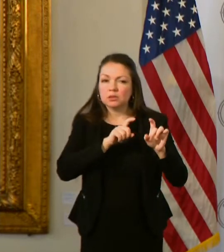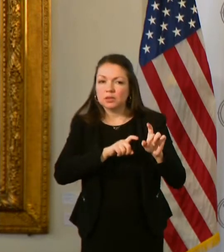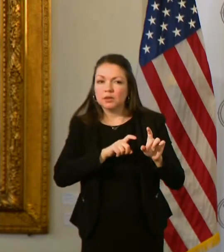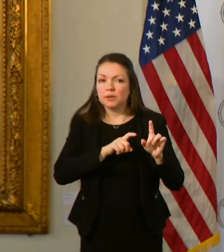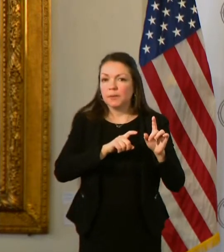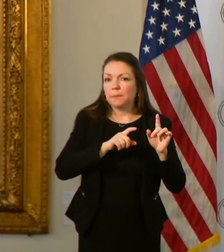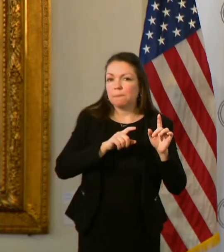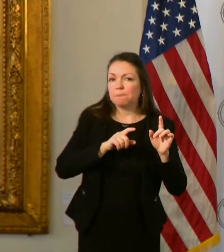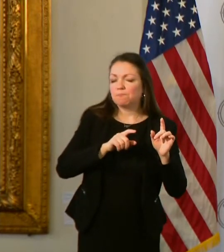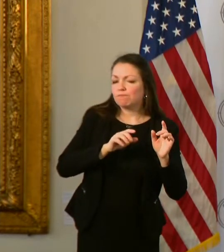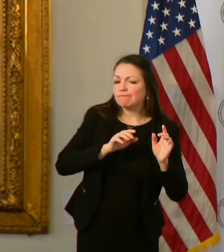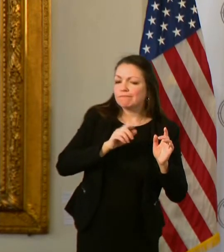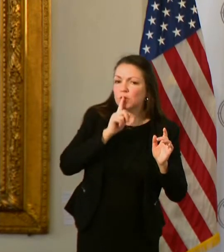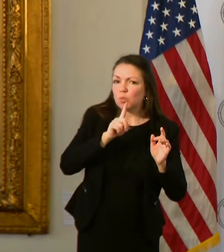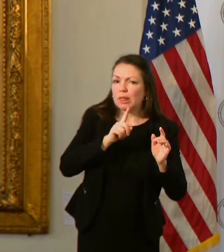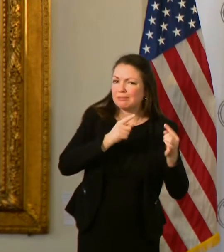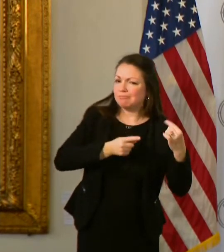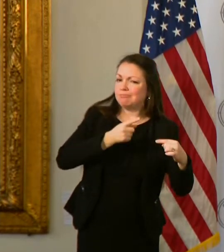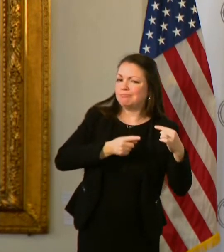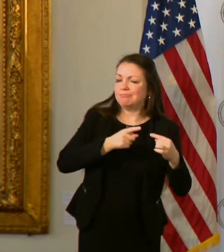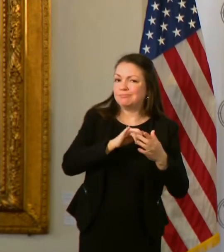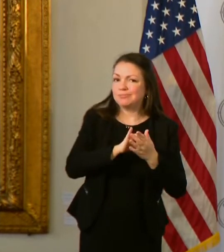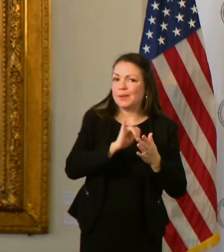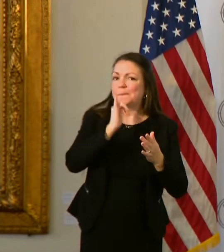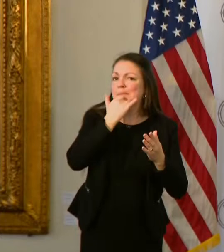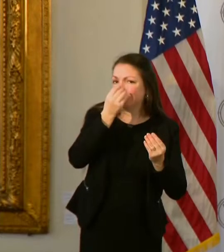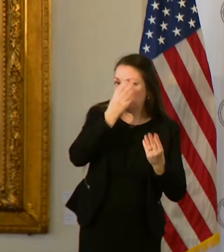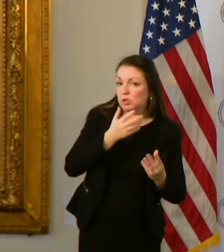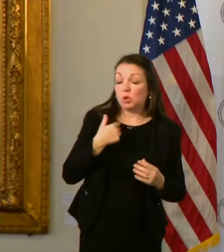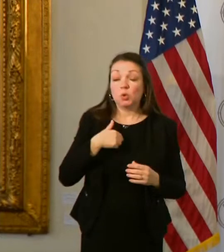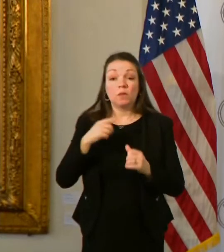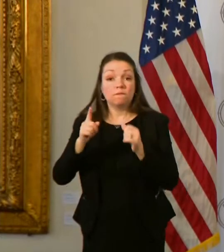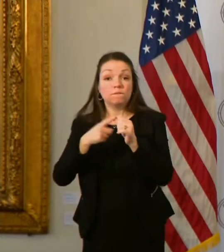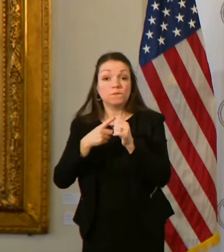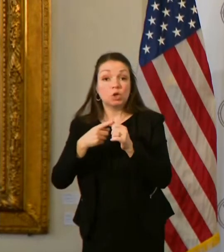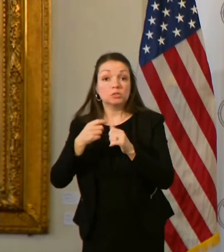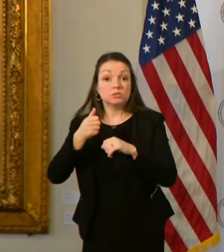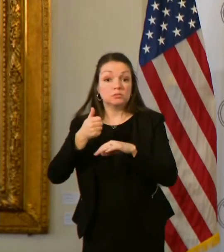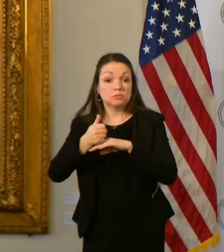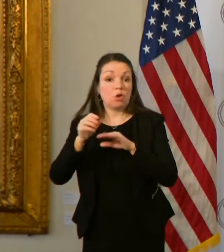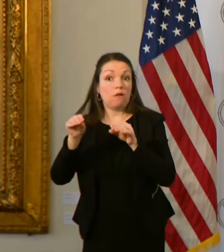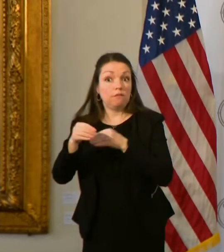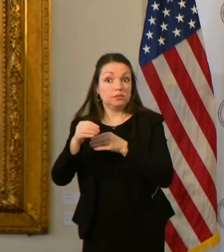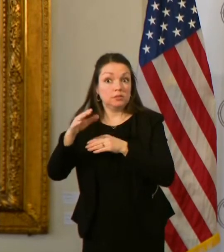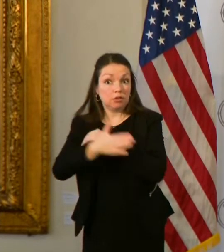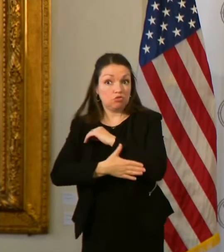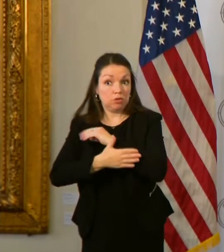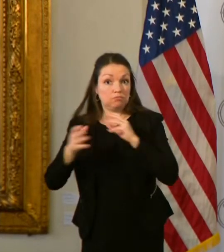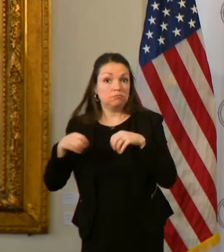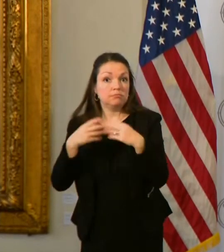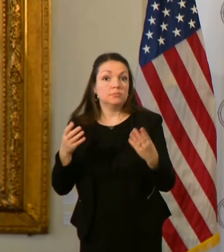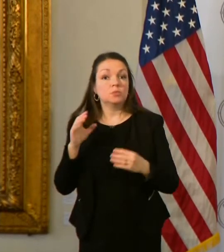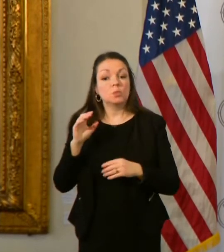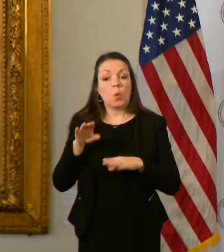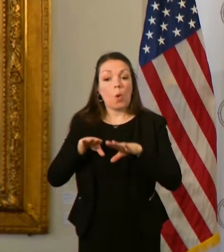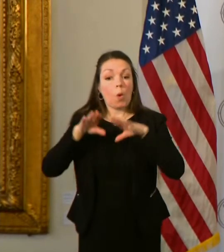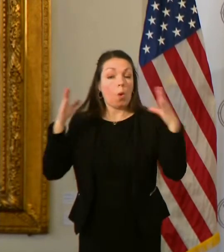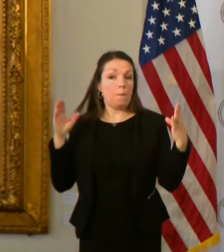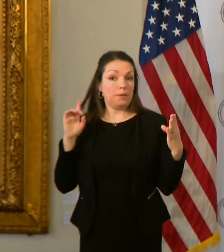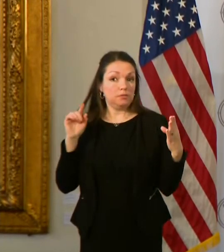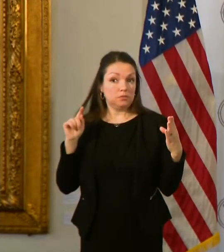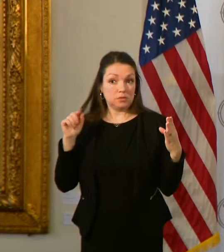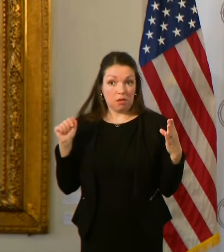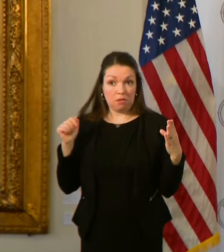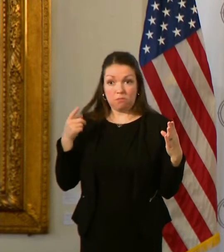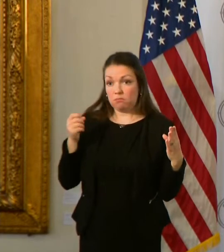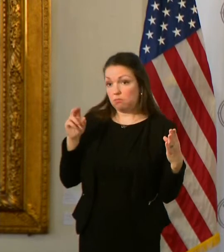heard. Cook County State's Attorney's Office was the first prosecutor's office in the country to provide an open data portal on